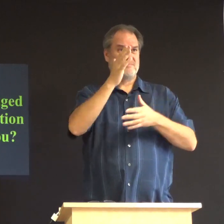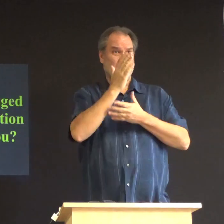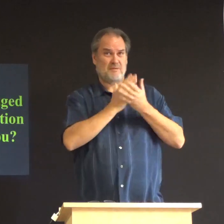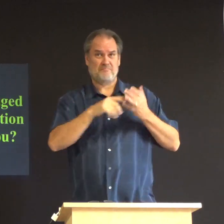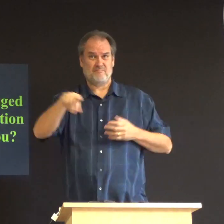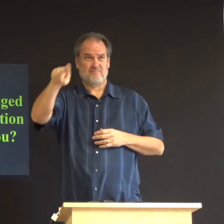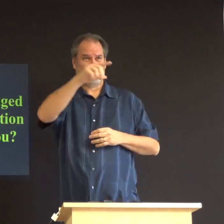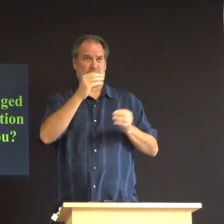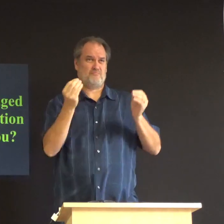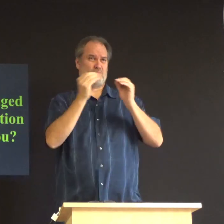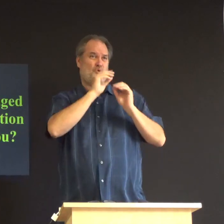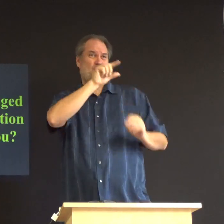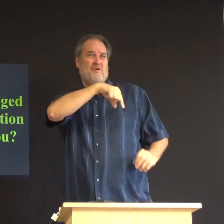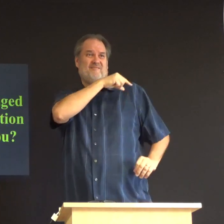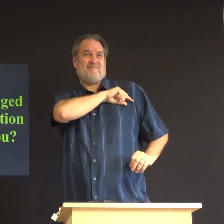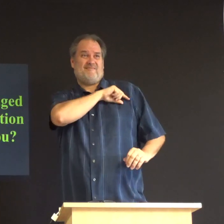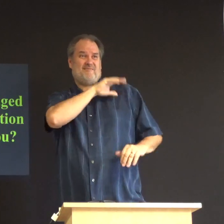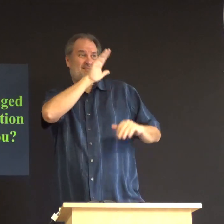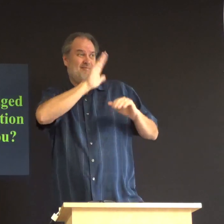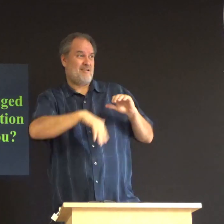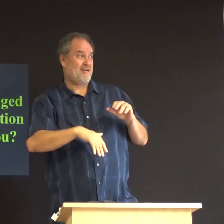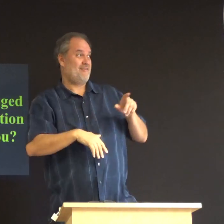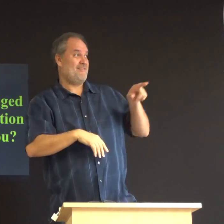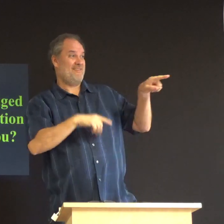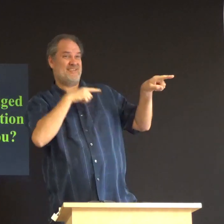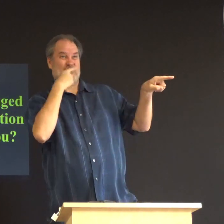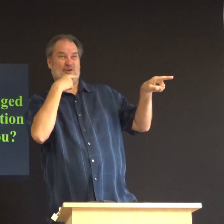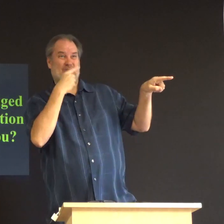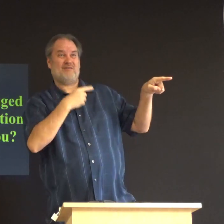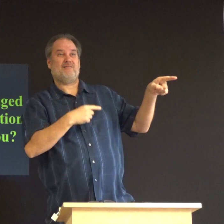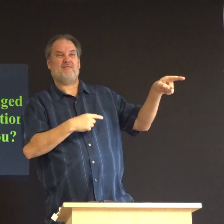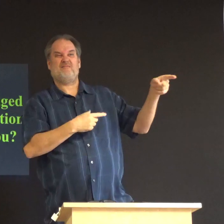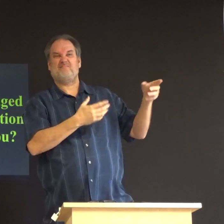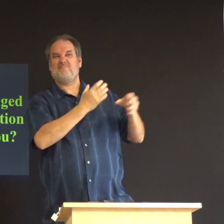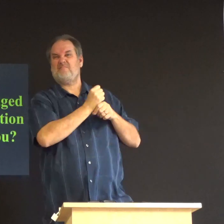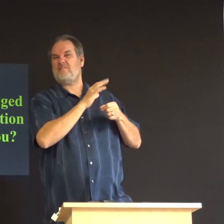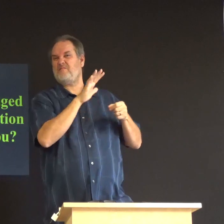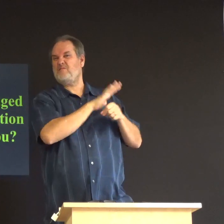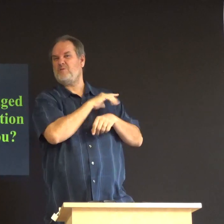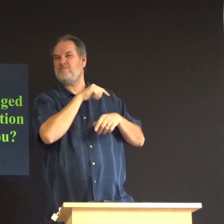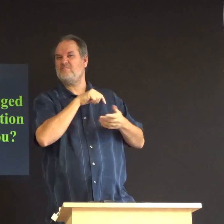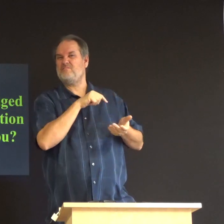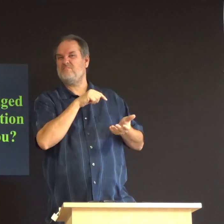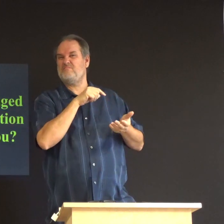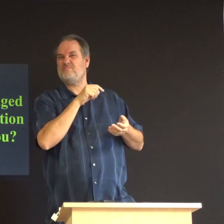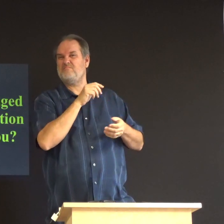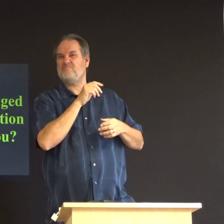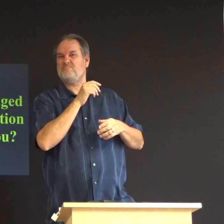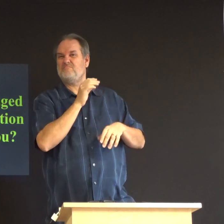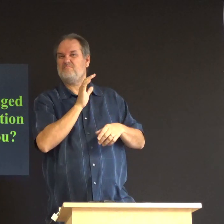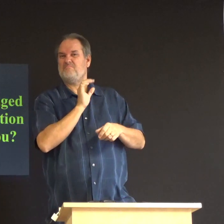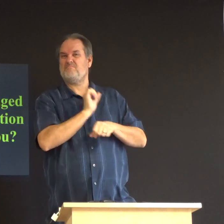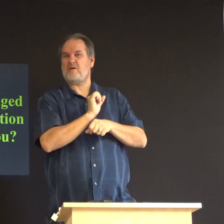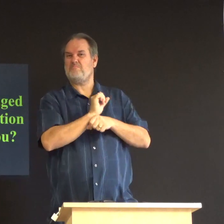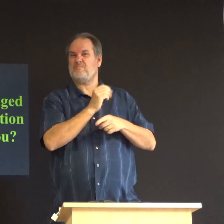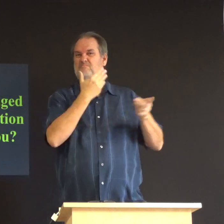SSI, because it's very hard to find jobs. Many of you today here are more qualified than other people, but